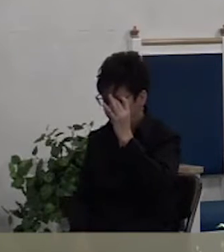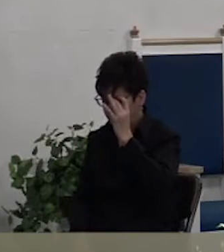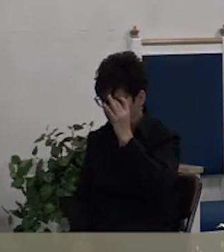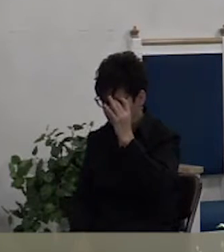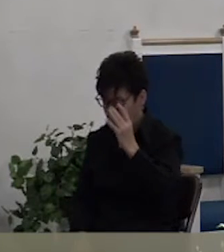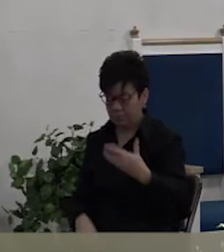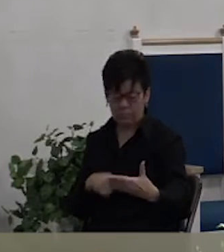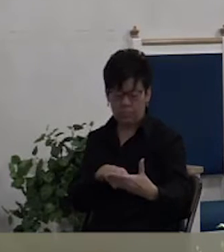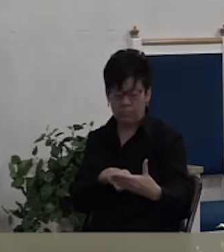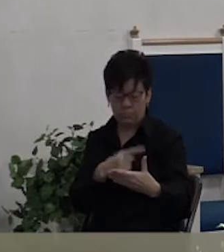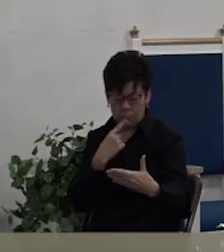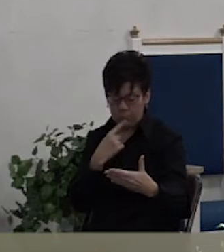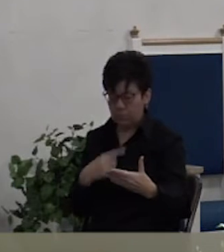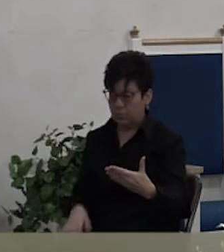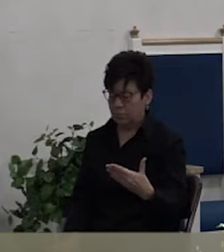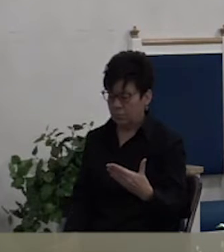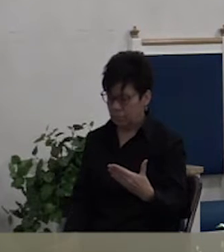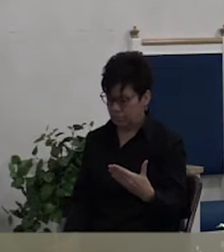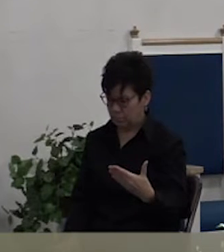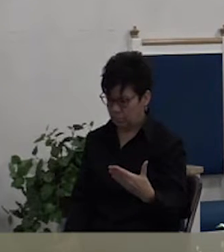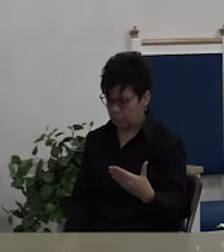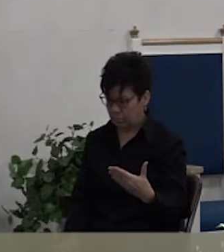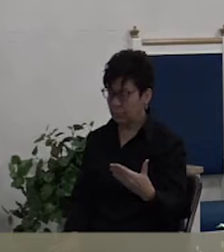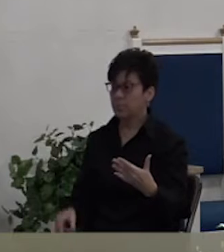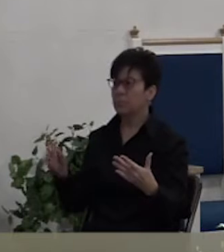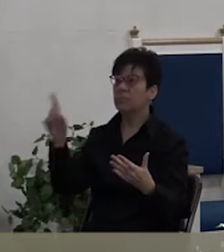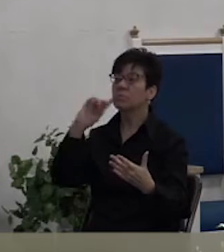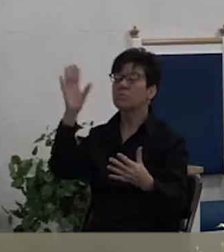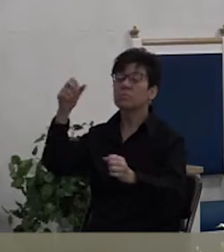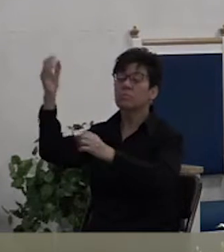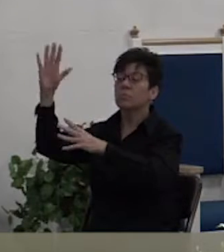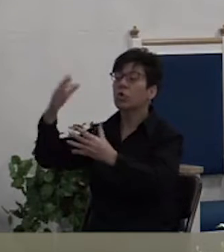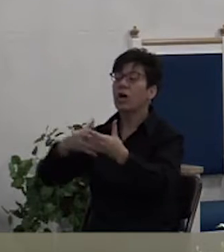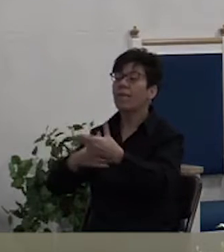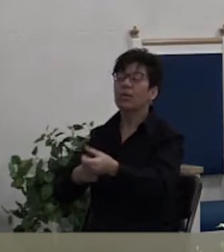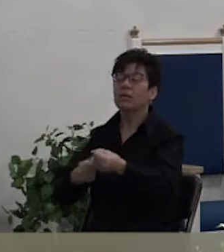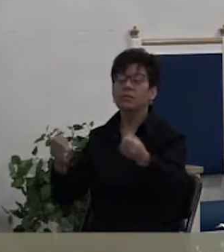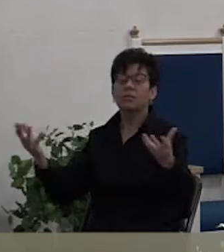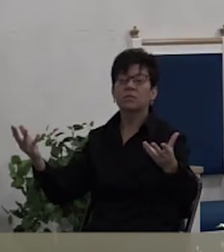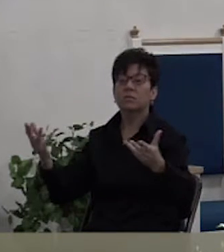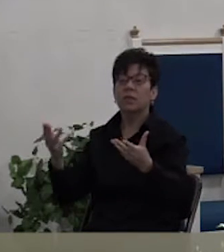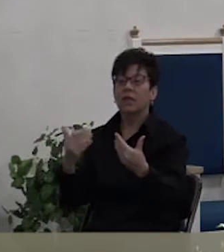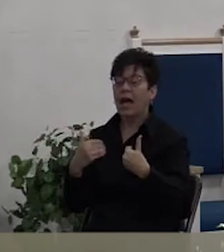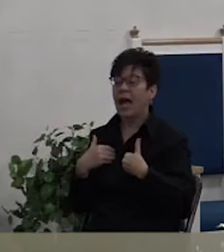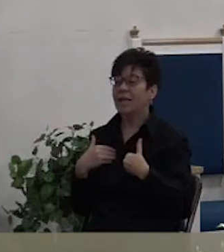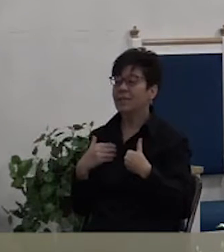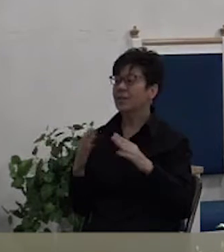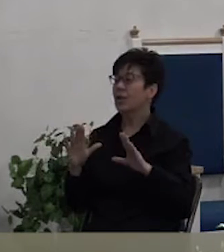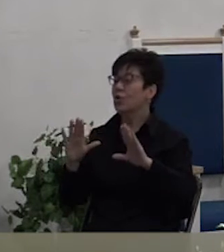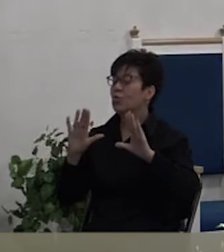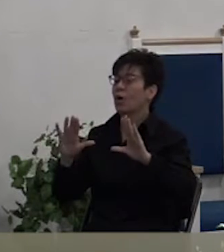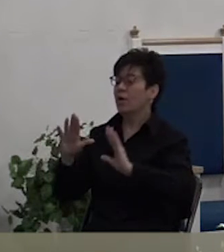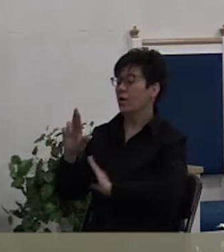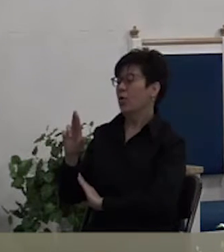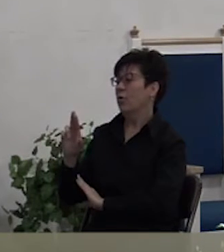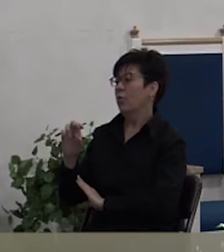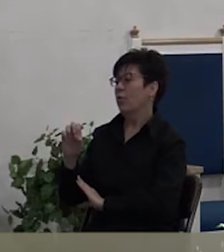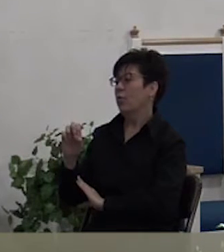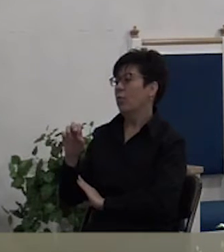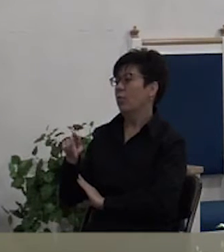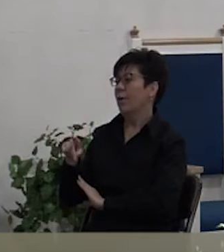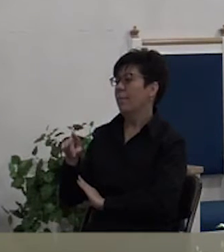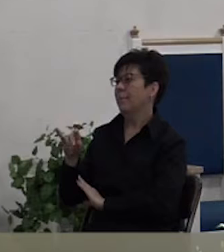35. He says this. Cast not away, therefore, your confidence, which has great recompense of